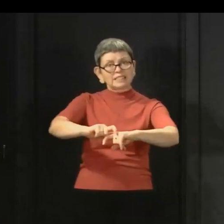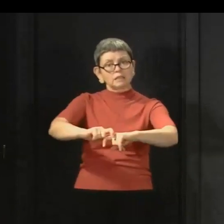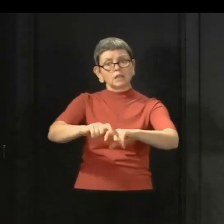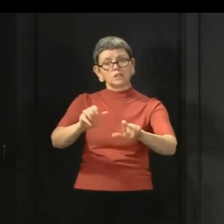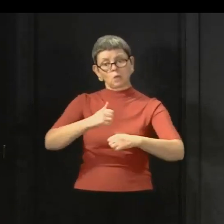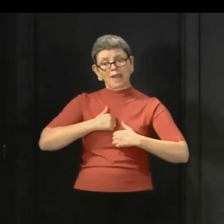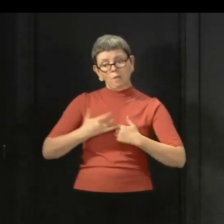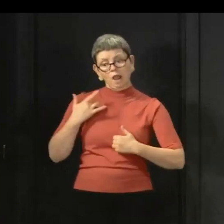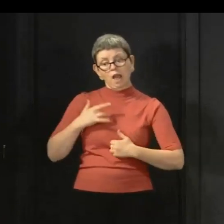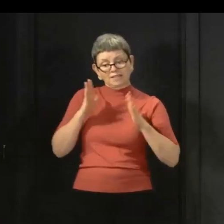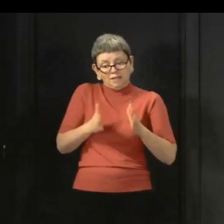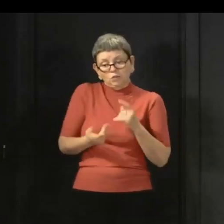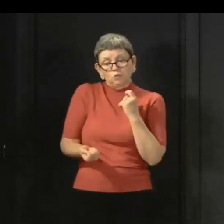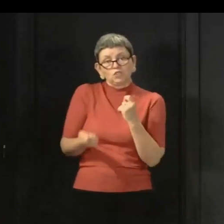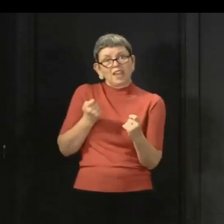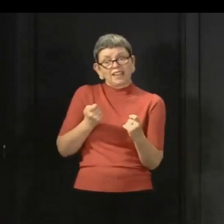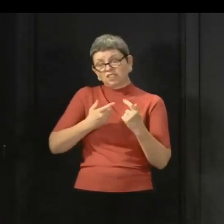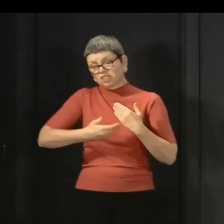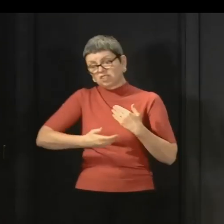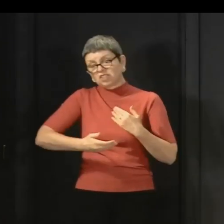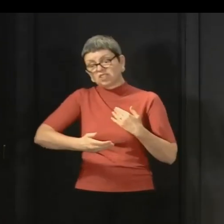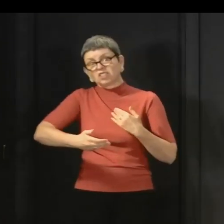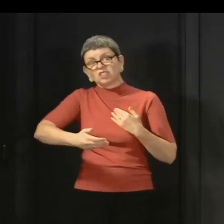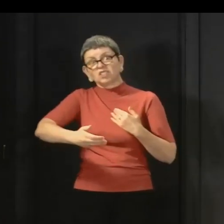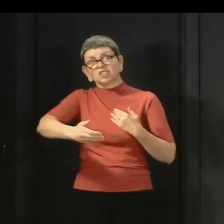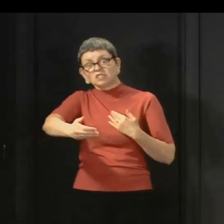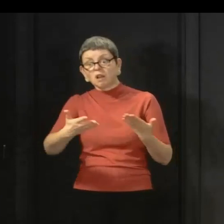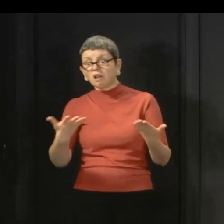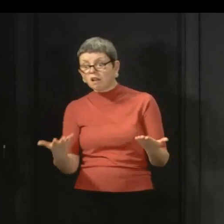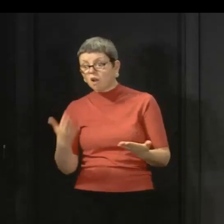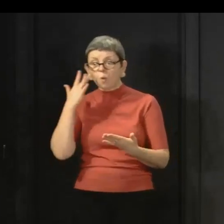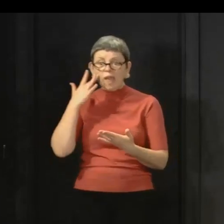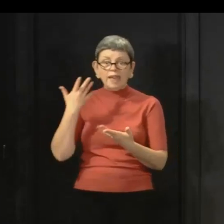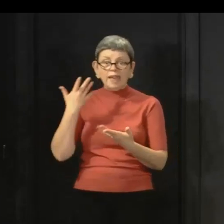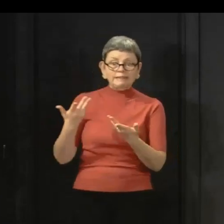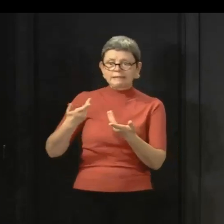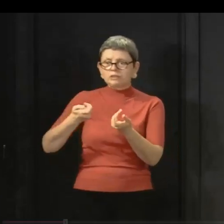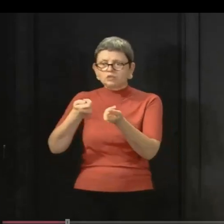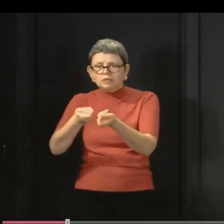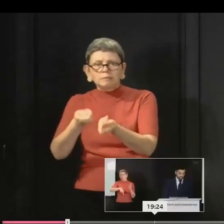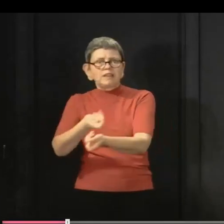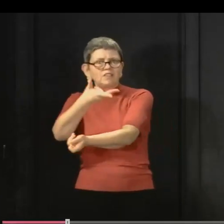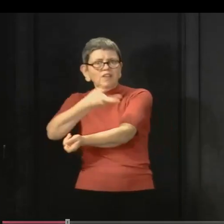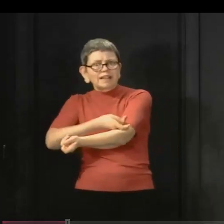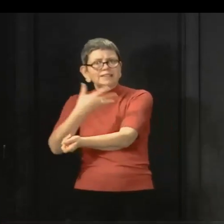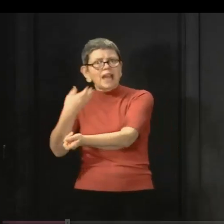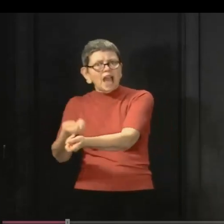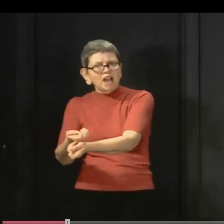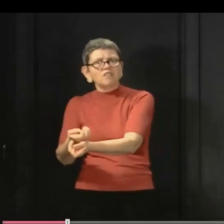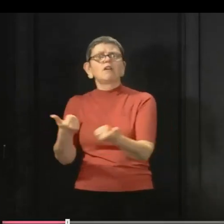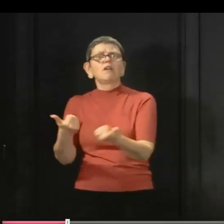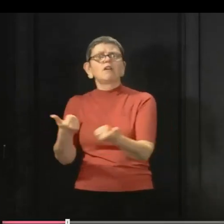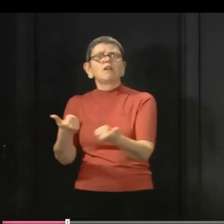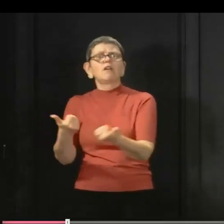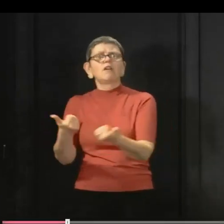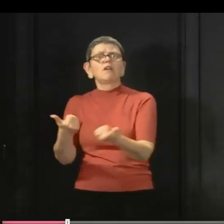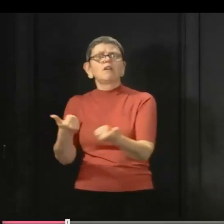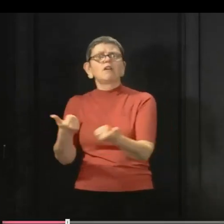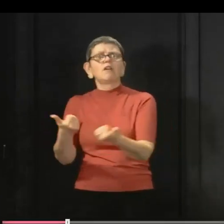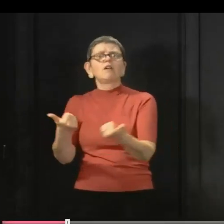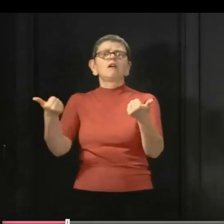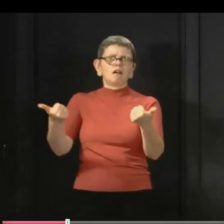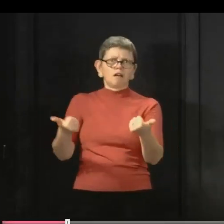some time to come until science in the form of treatments and a vaccine offer new solutions to us. Not herd immunity then,